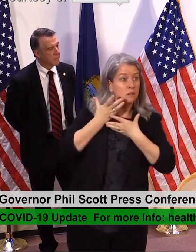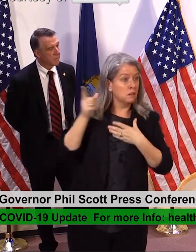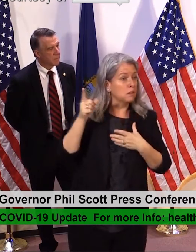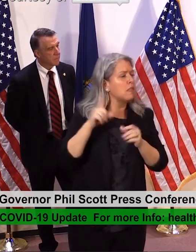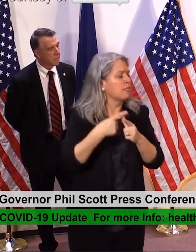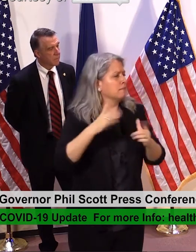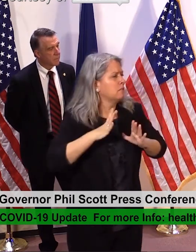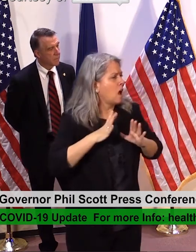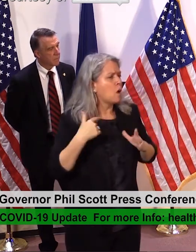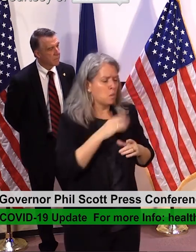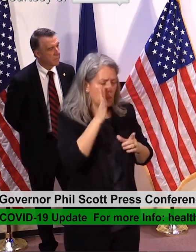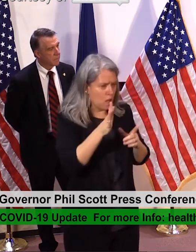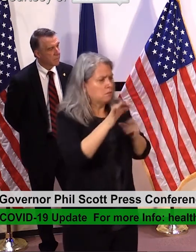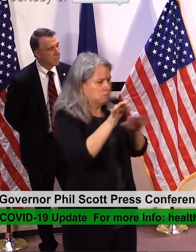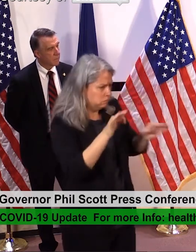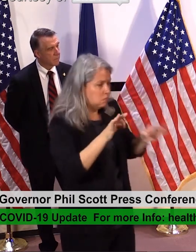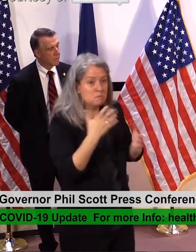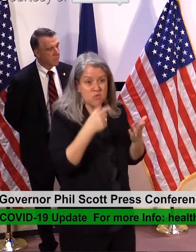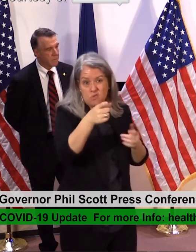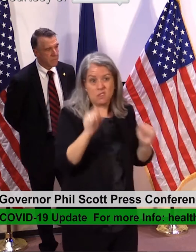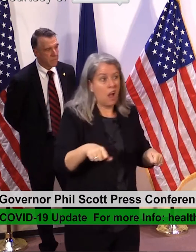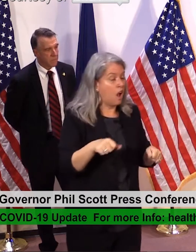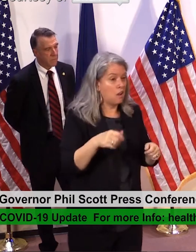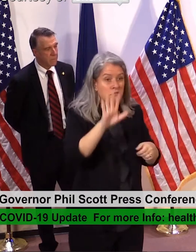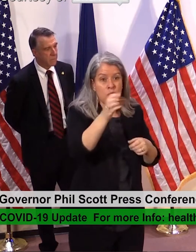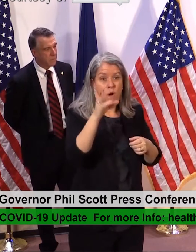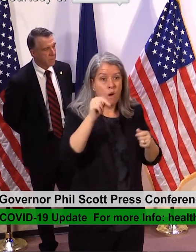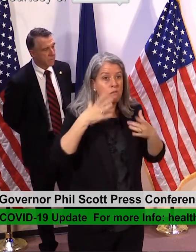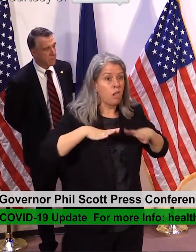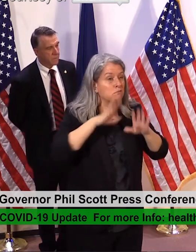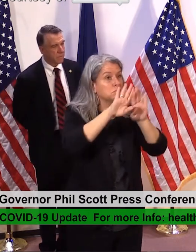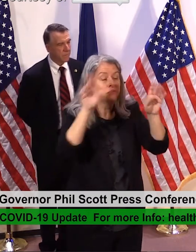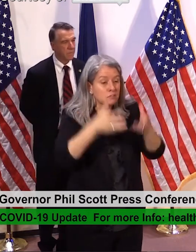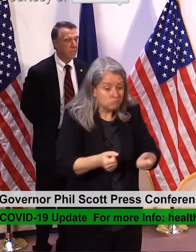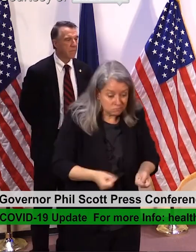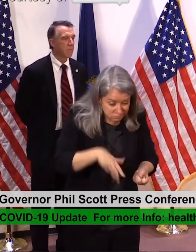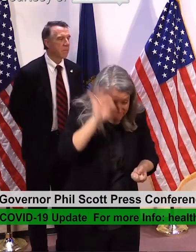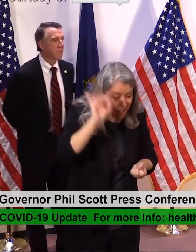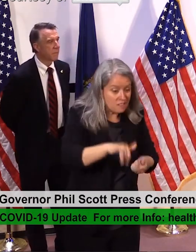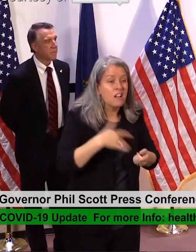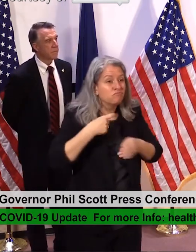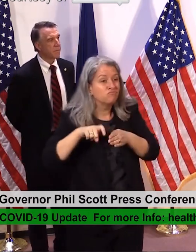will be easier for people to either go into their own closets and drawers or for us to give guidance